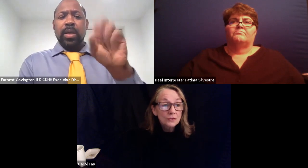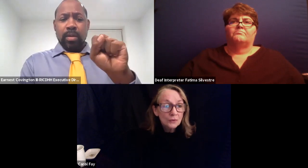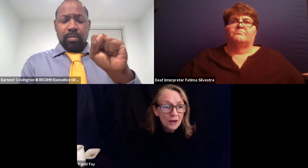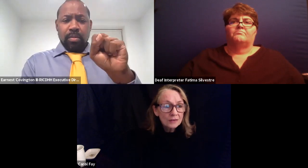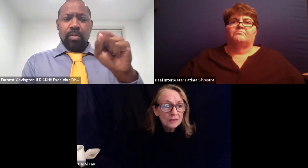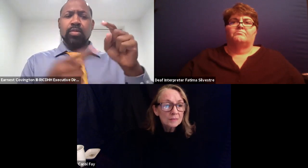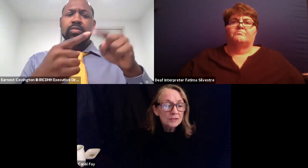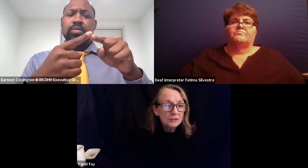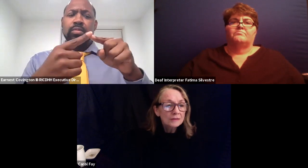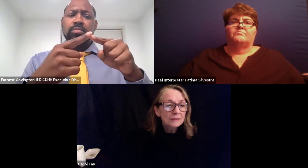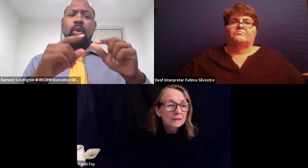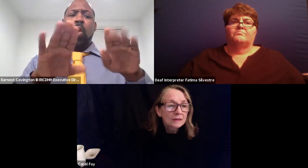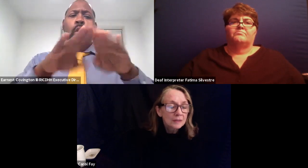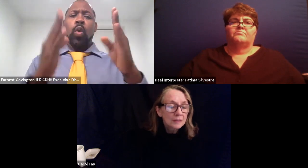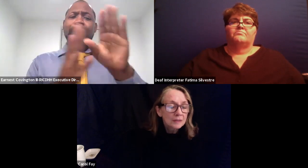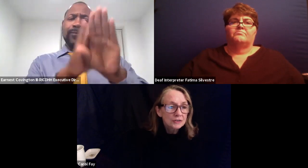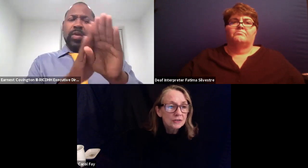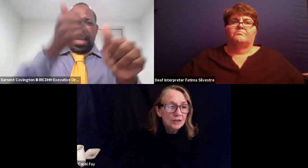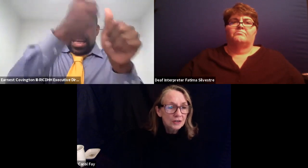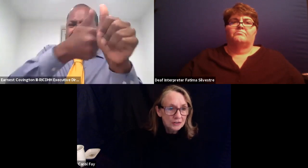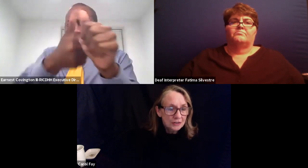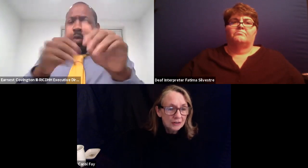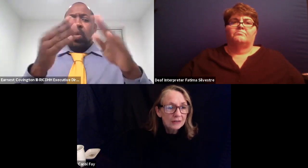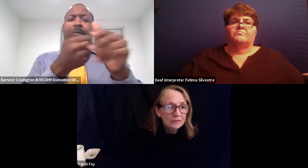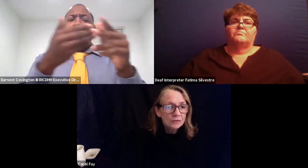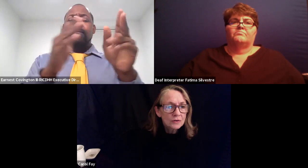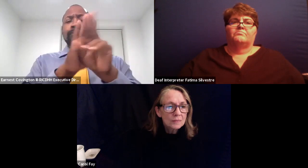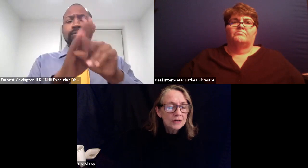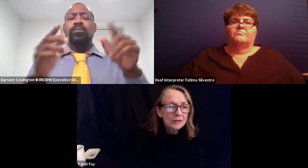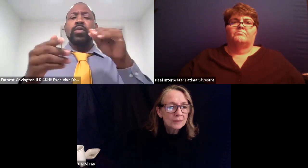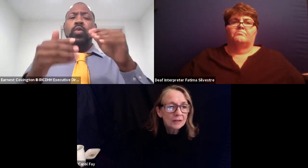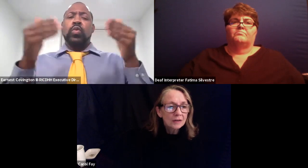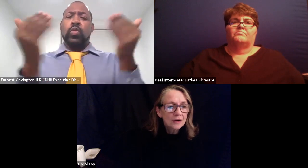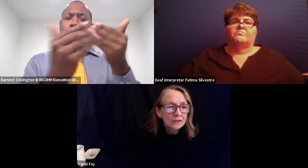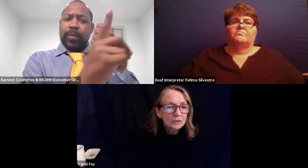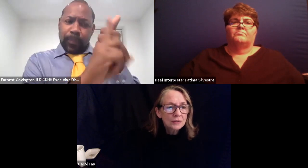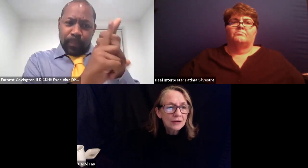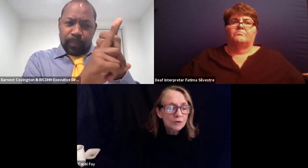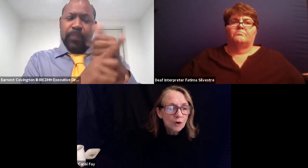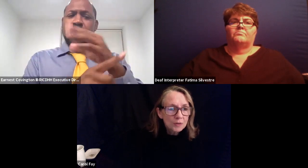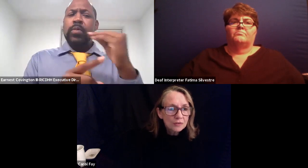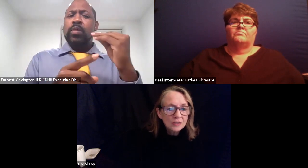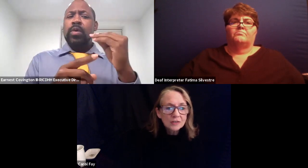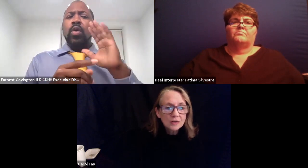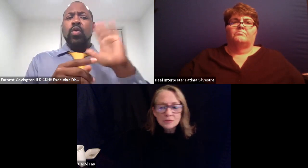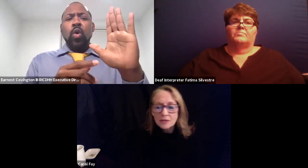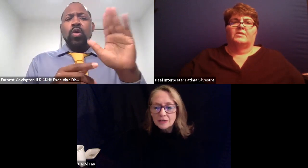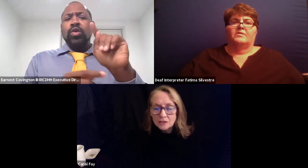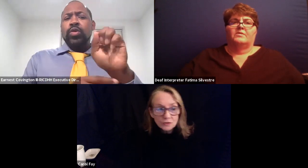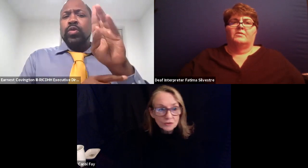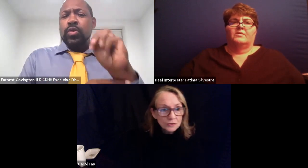So the Rhode Island commissioners are here tonight. If you don't mind, I'm going to call on you and have you open your